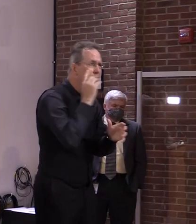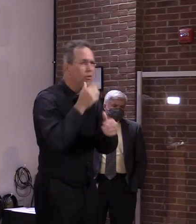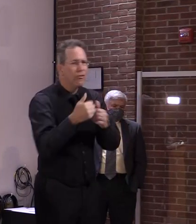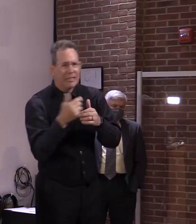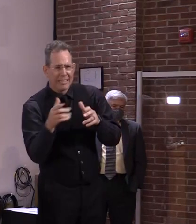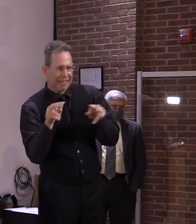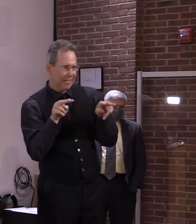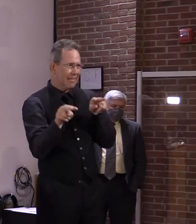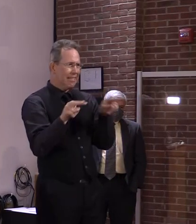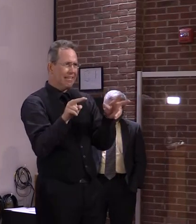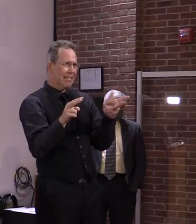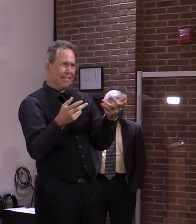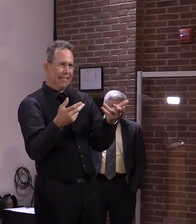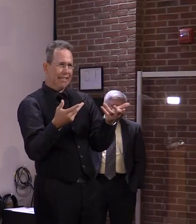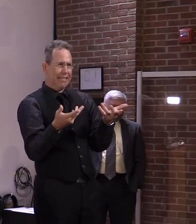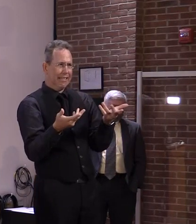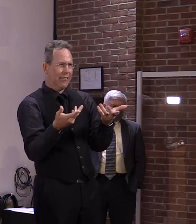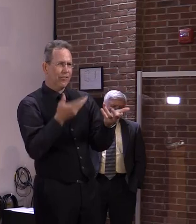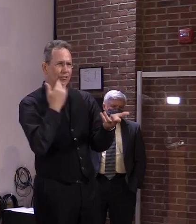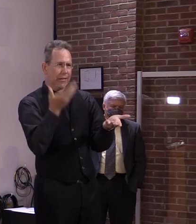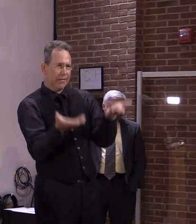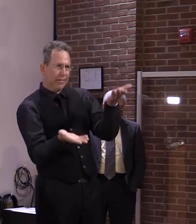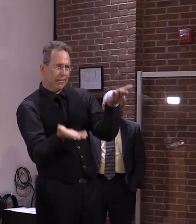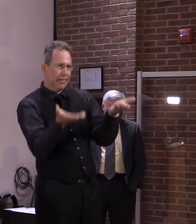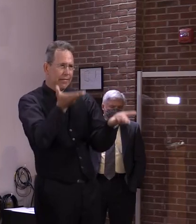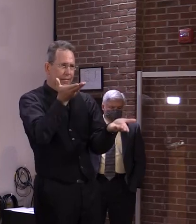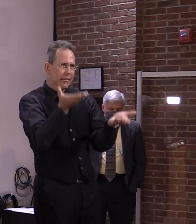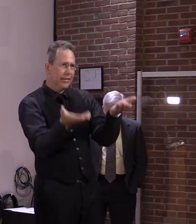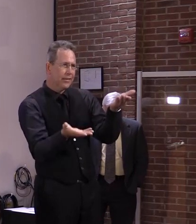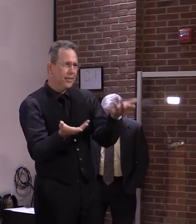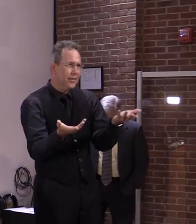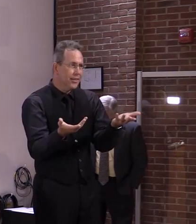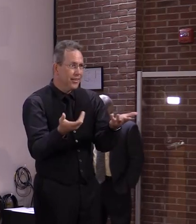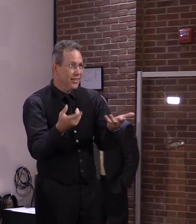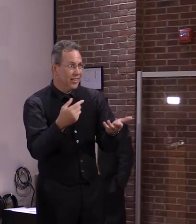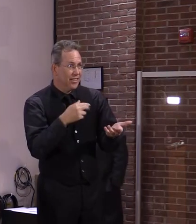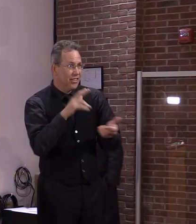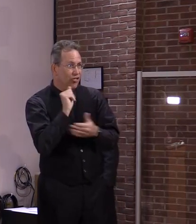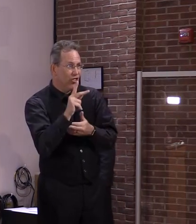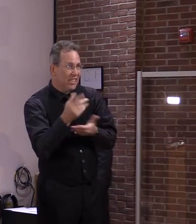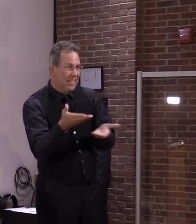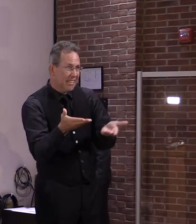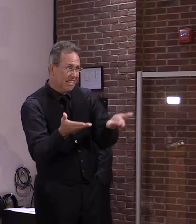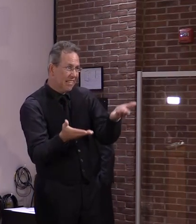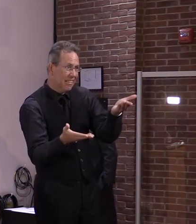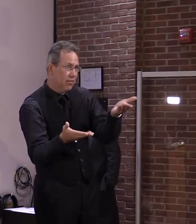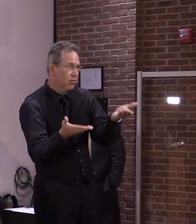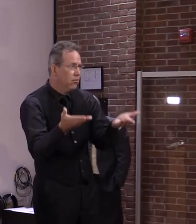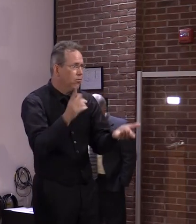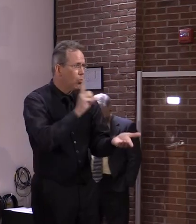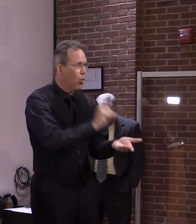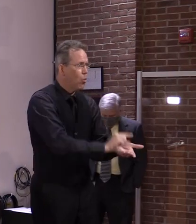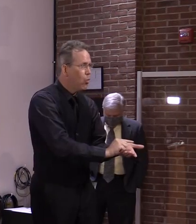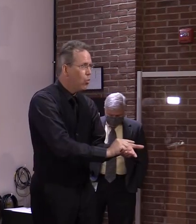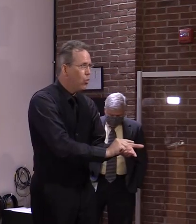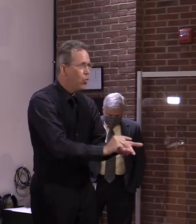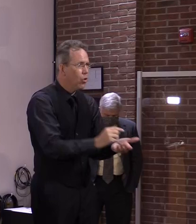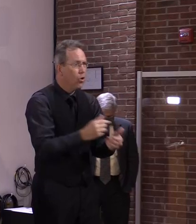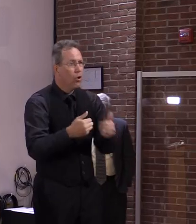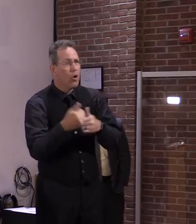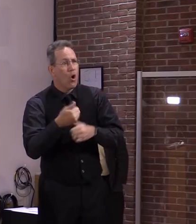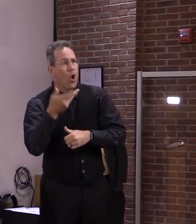I don't see a huge list on the risk side. Obviously, there may be employees who feel they can't work under